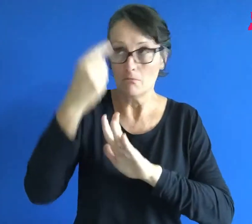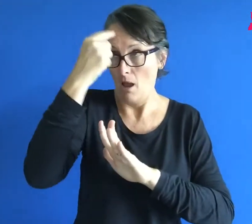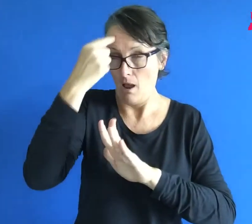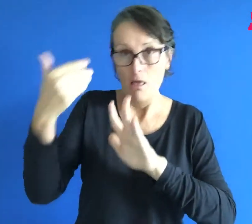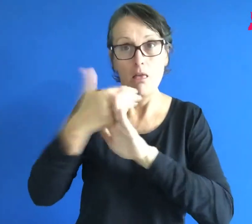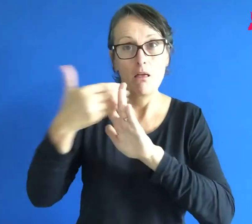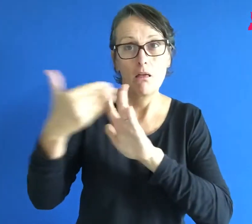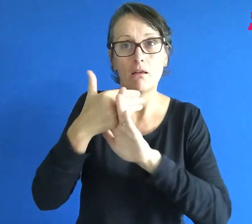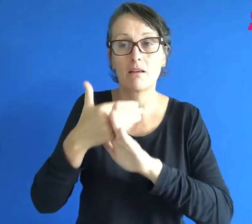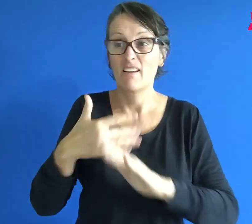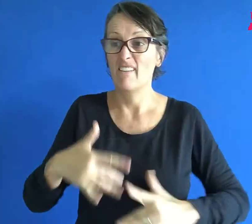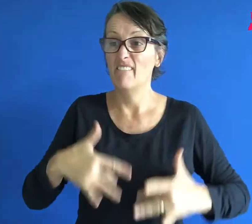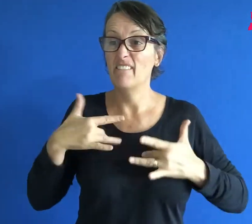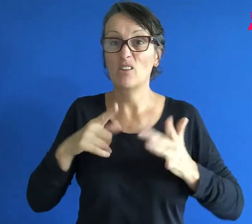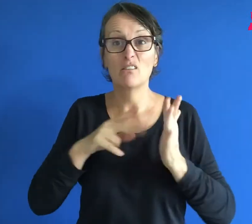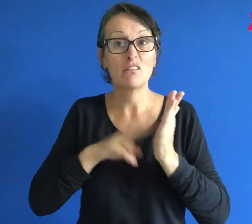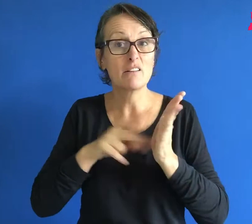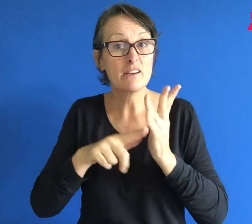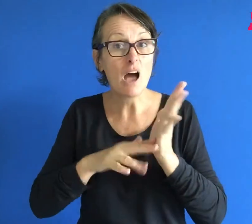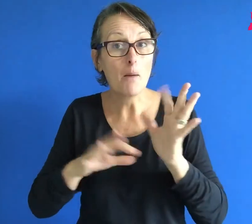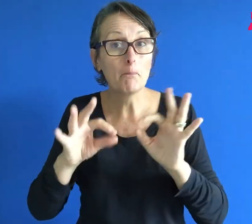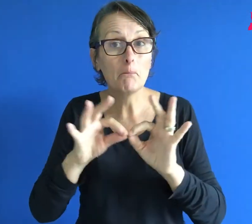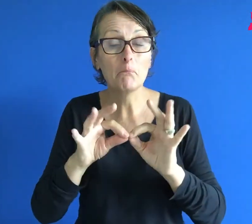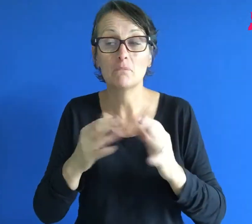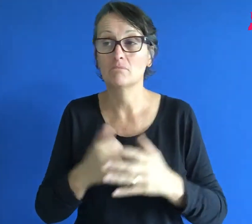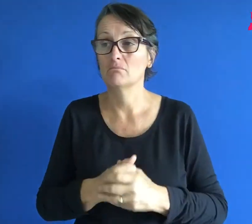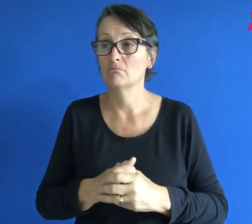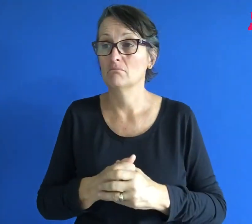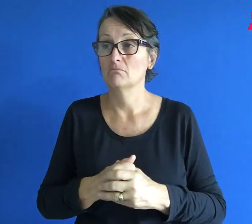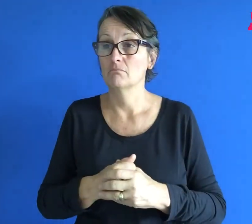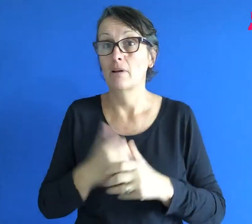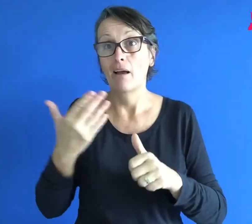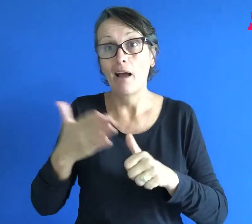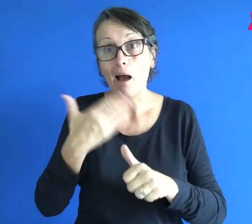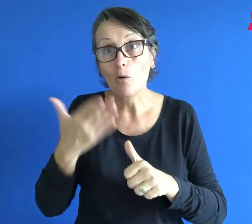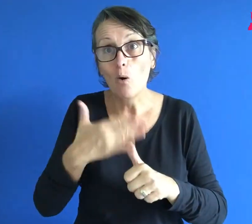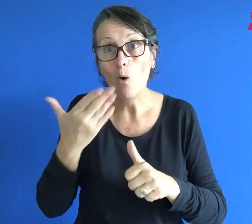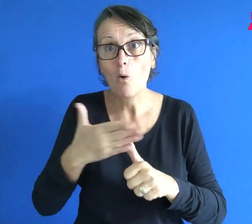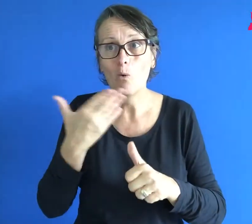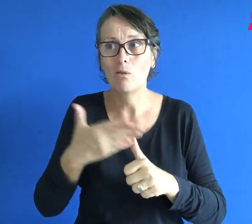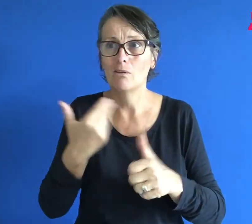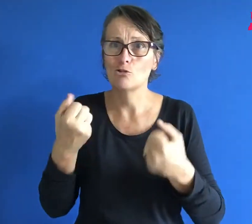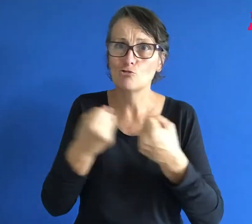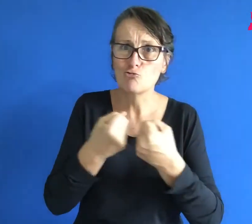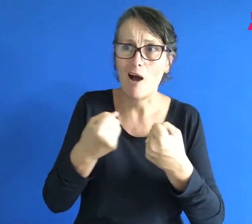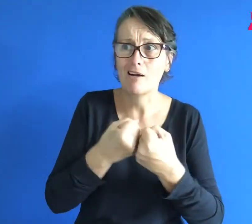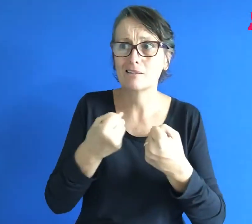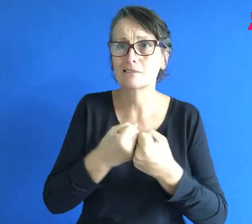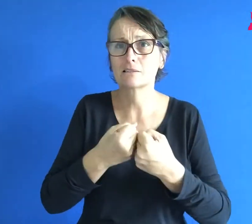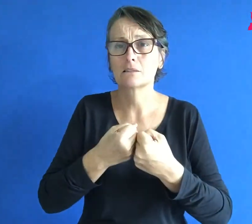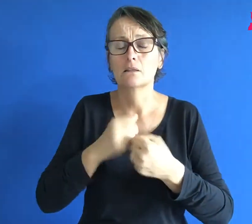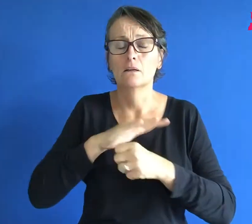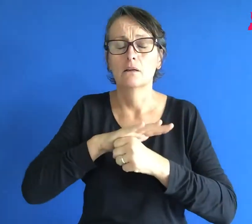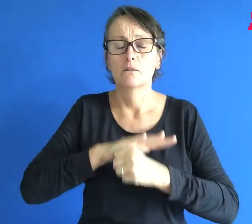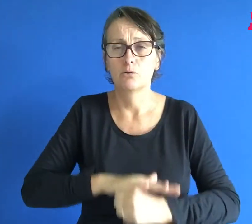common. Sleep problems, or perhaps using drug and alcohol to try and numb some of those feelings. So these are common